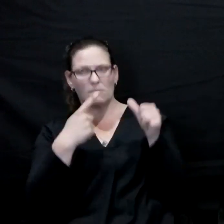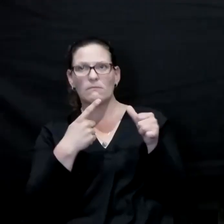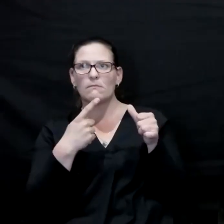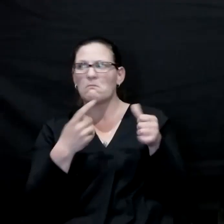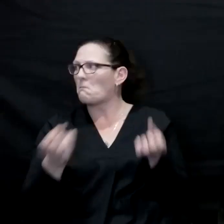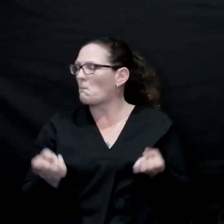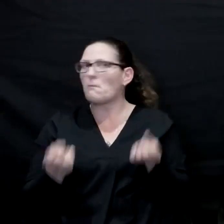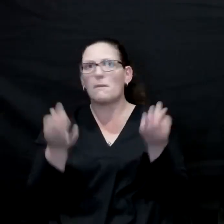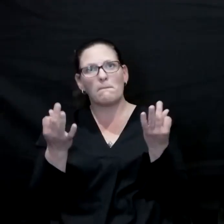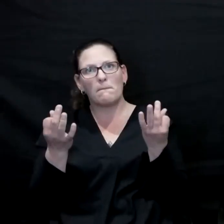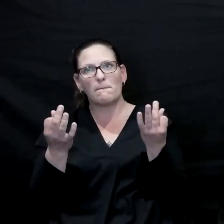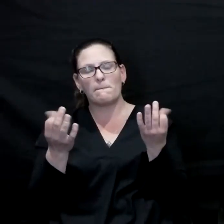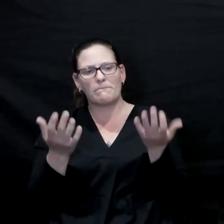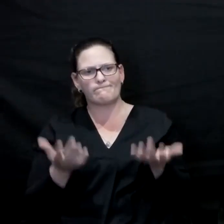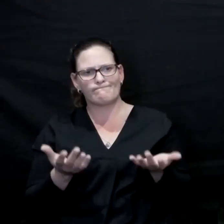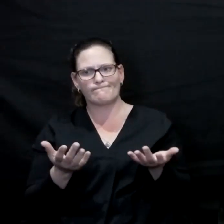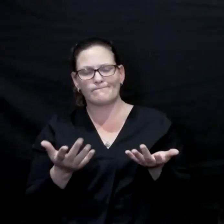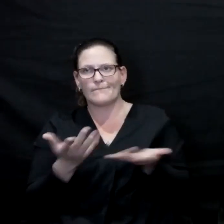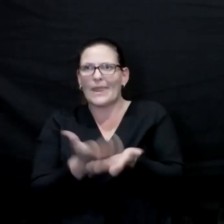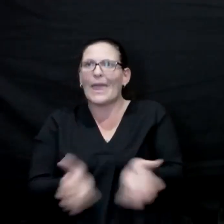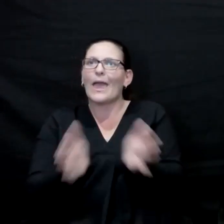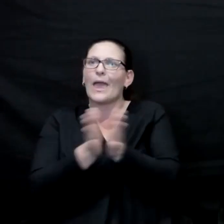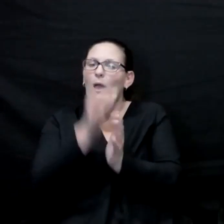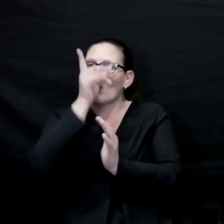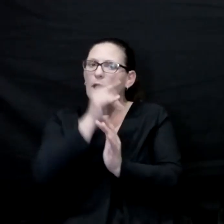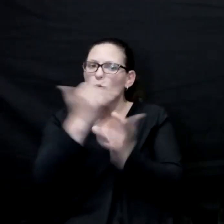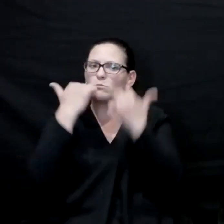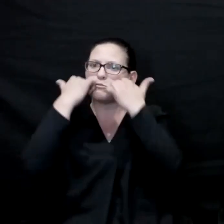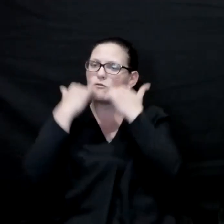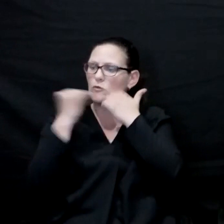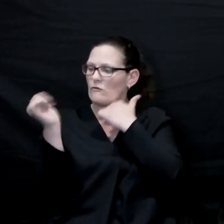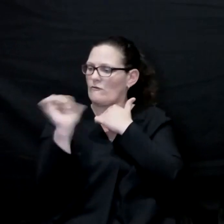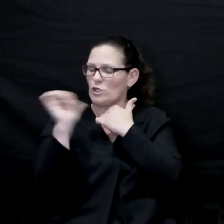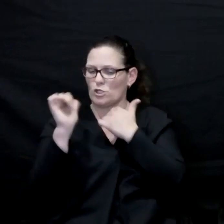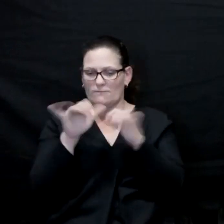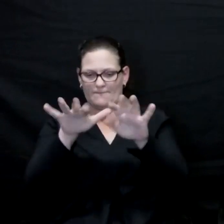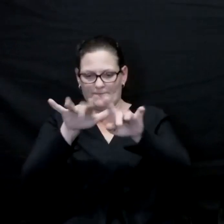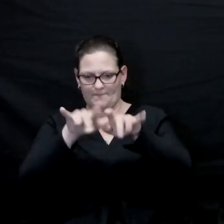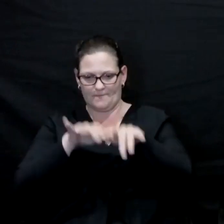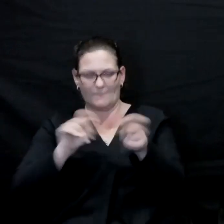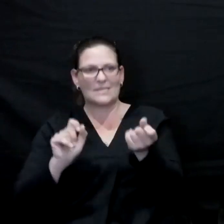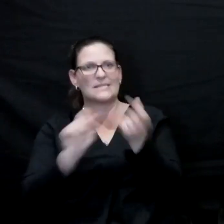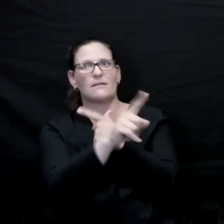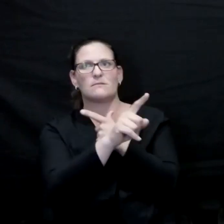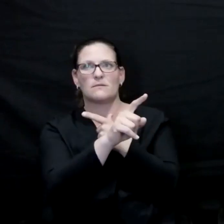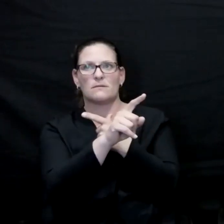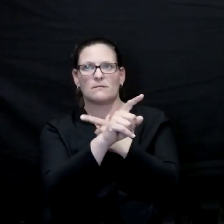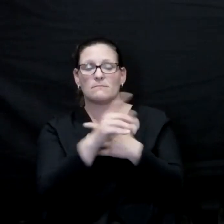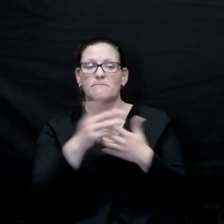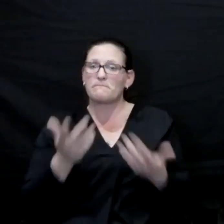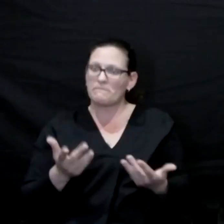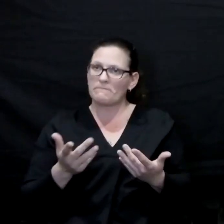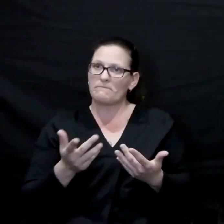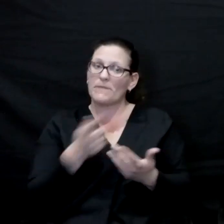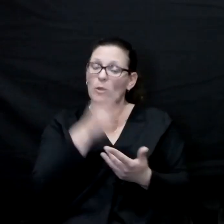you've actually written to them? You can keep a copy of your complaint, but sometimes you forget to